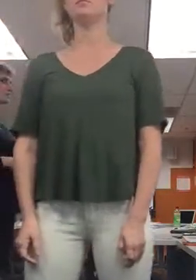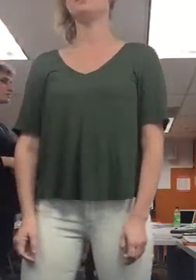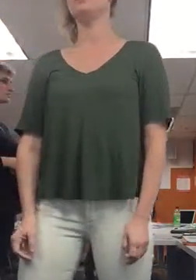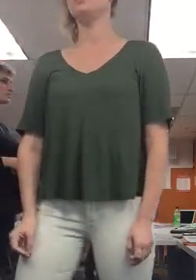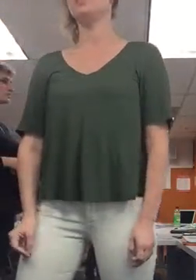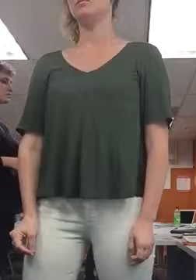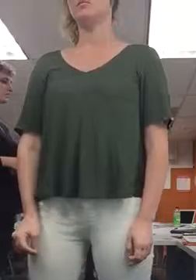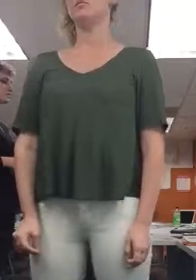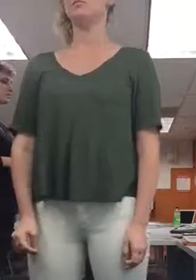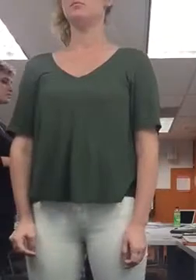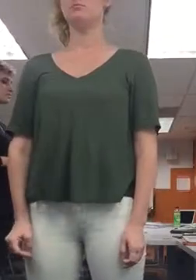effort.